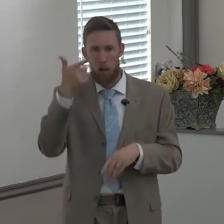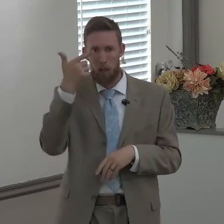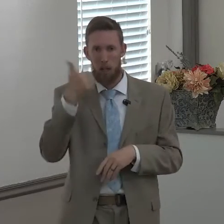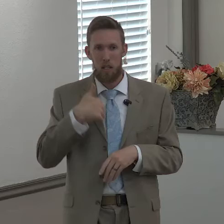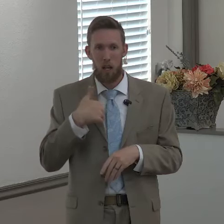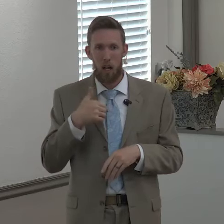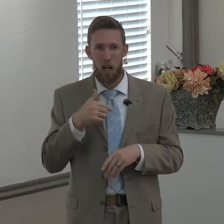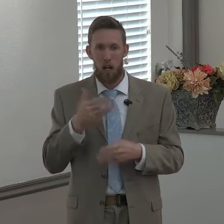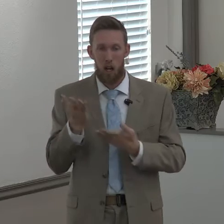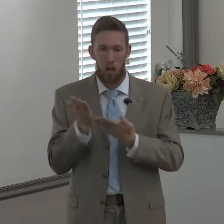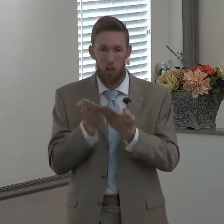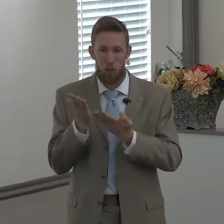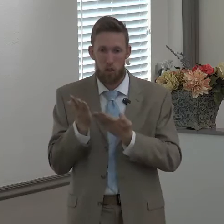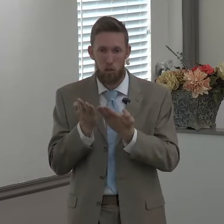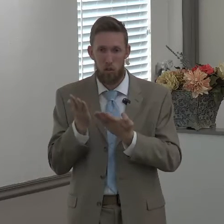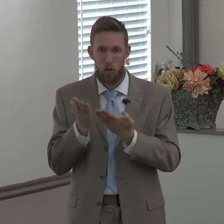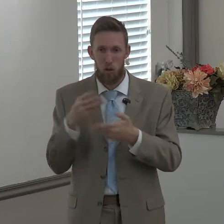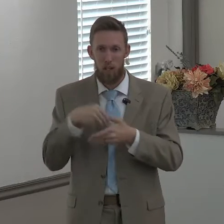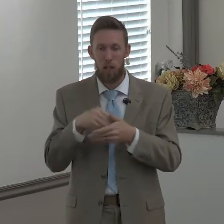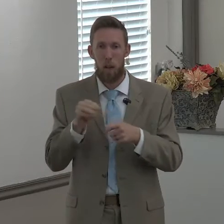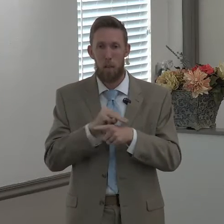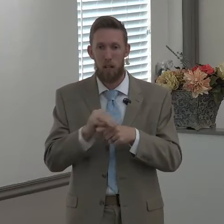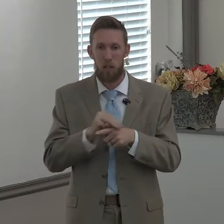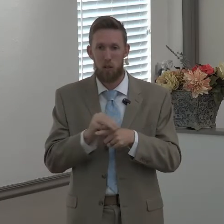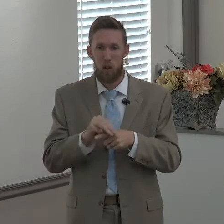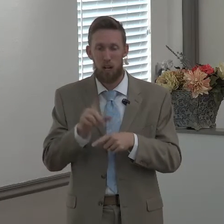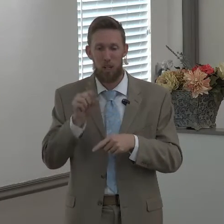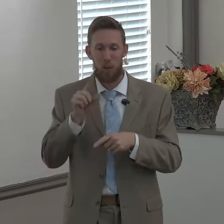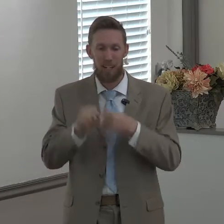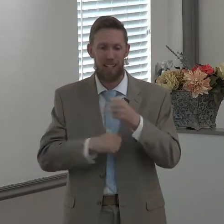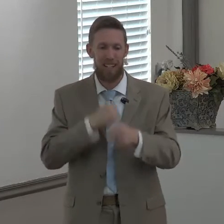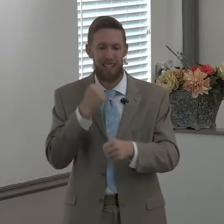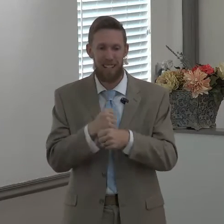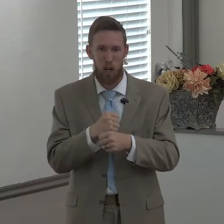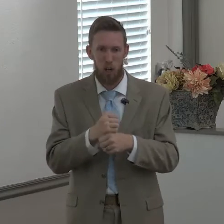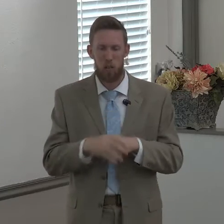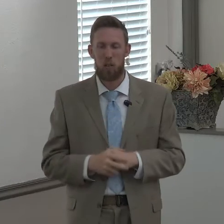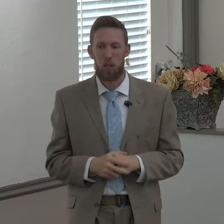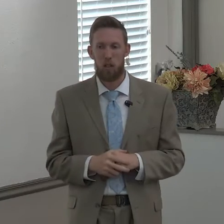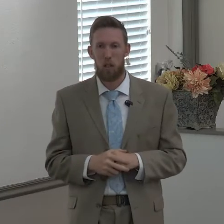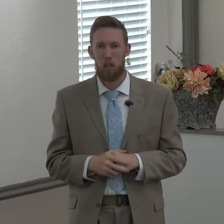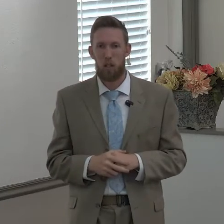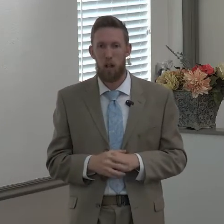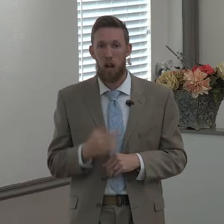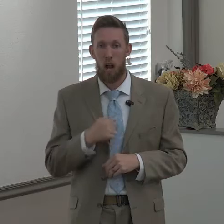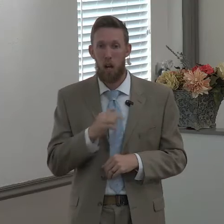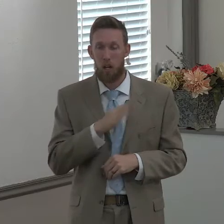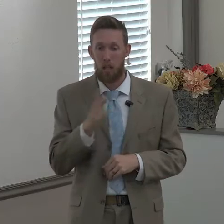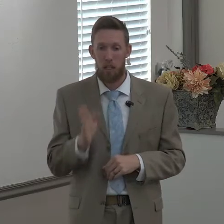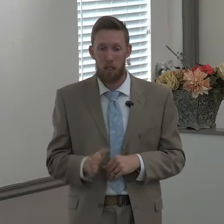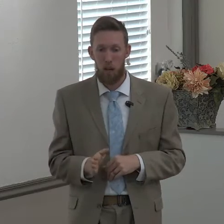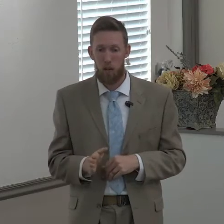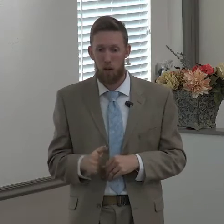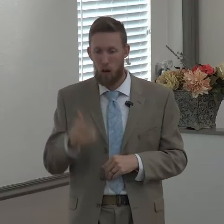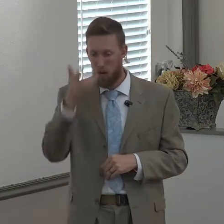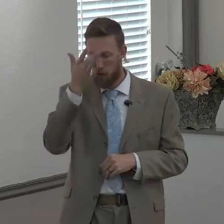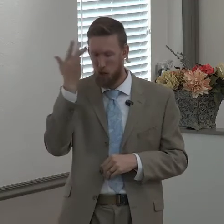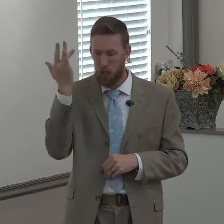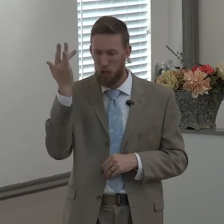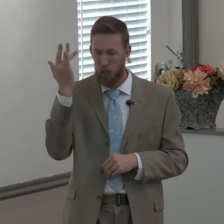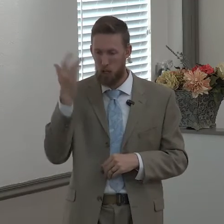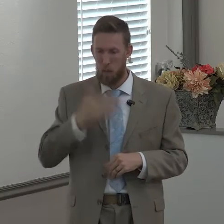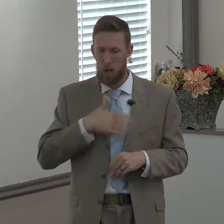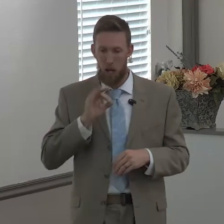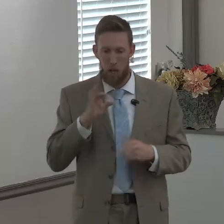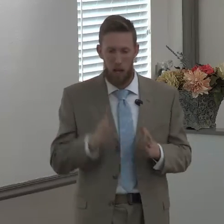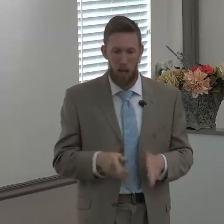I could have earned a doctorate in 4 years. It took 20 years to get the